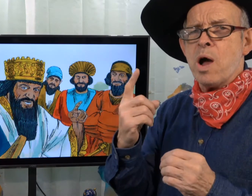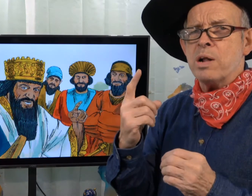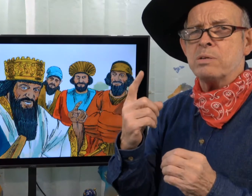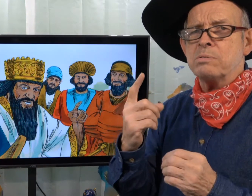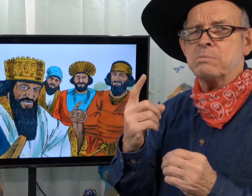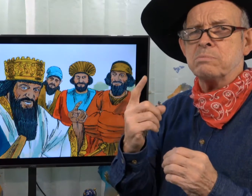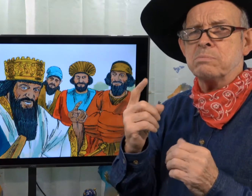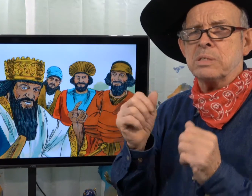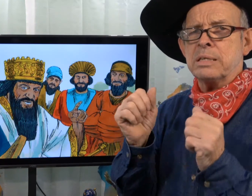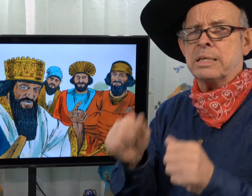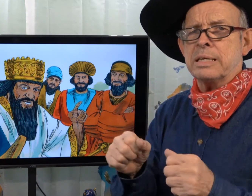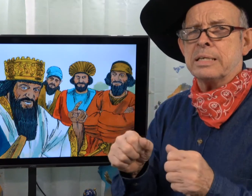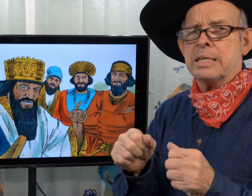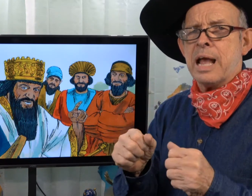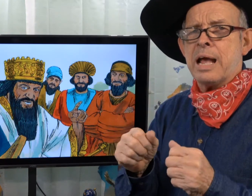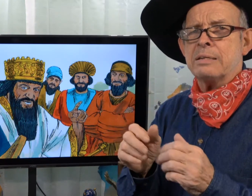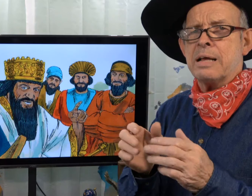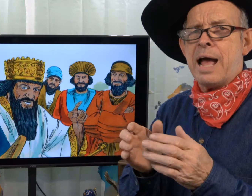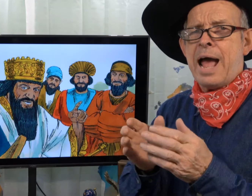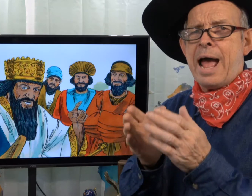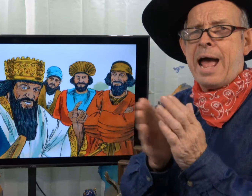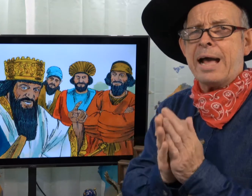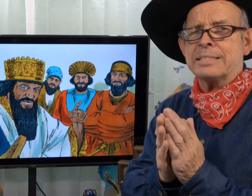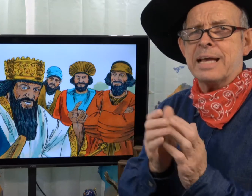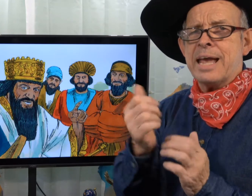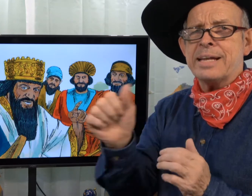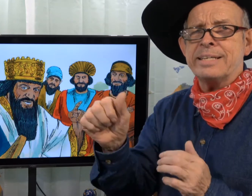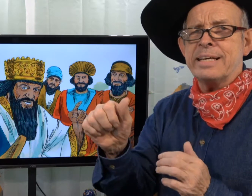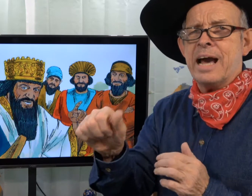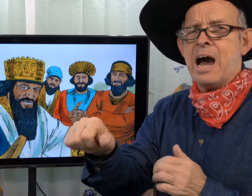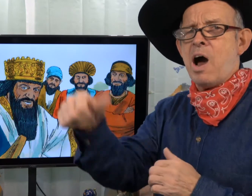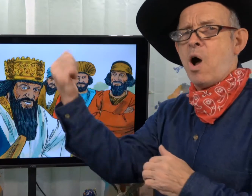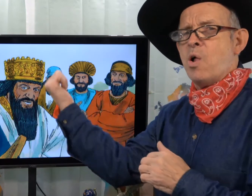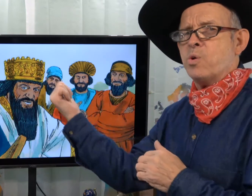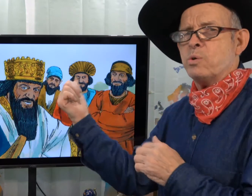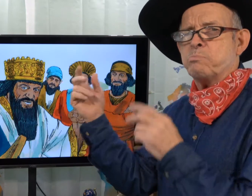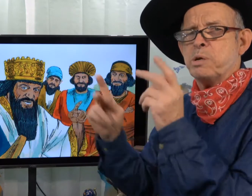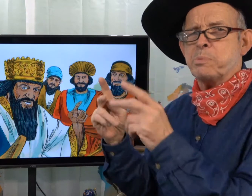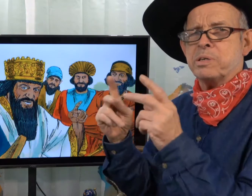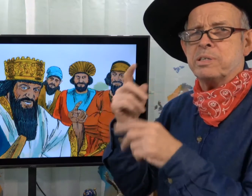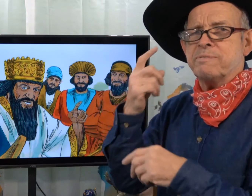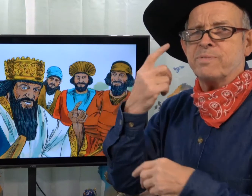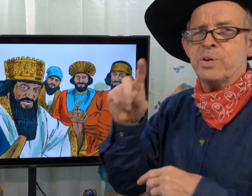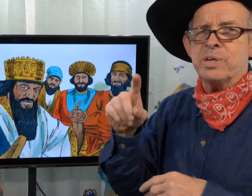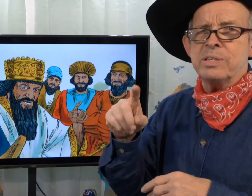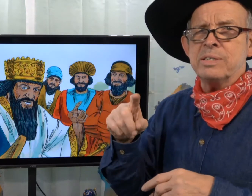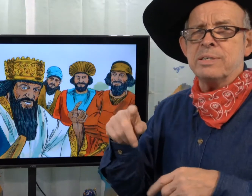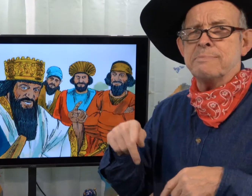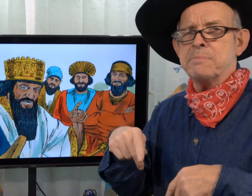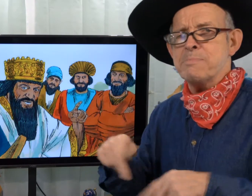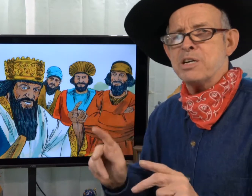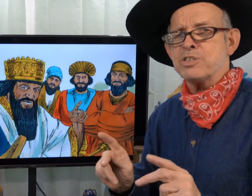one can ask any other people for